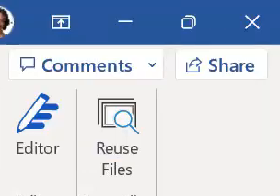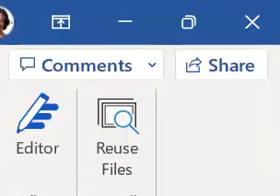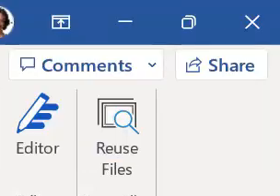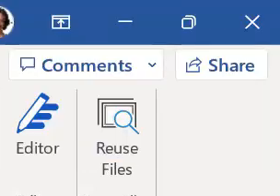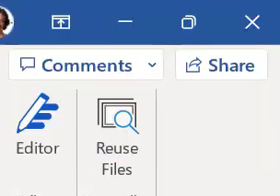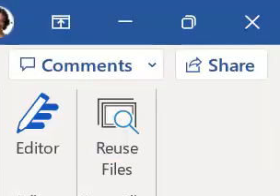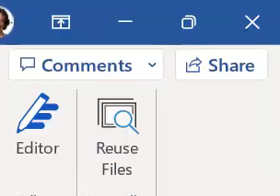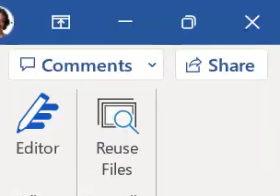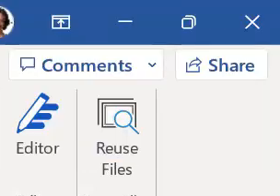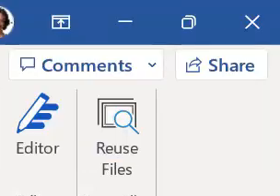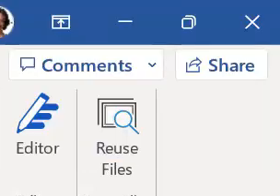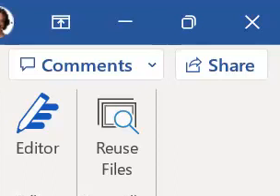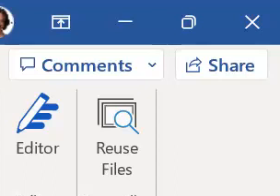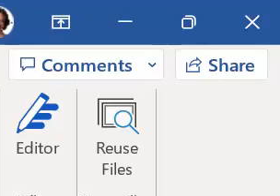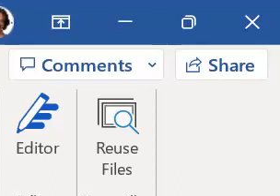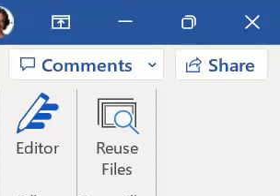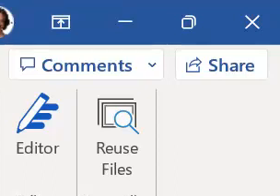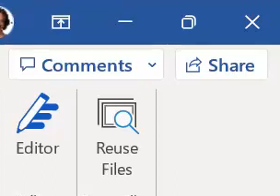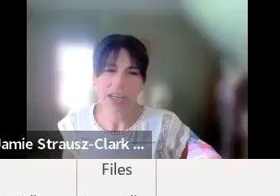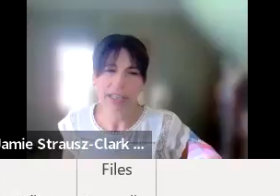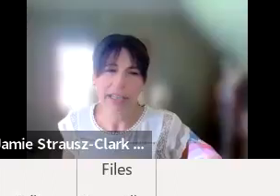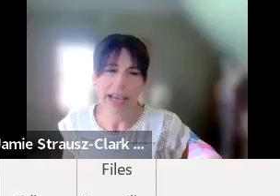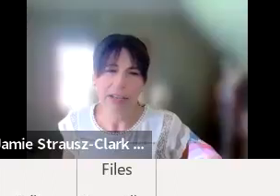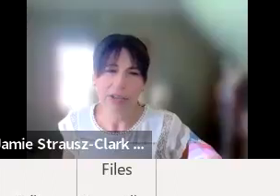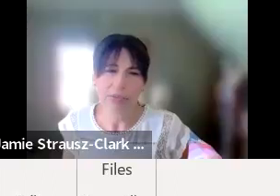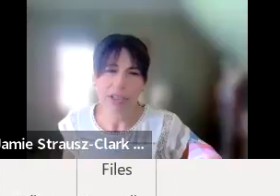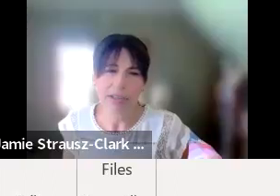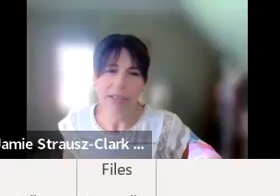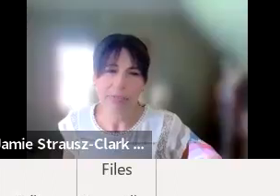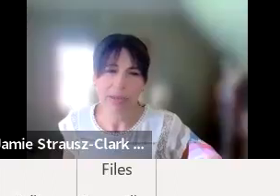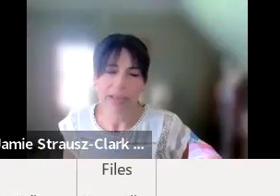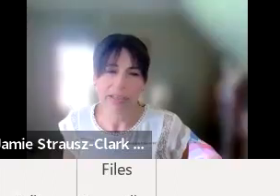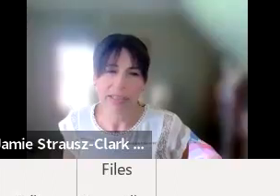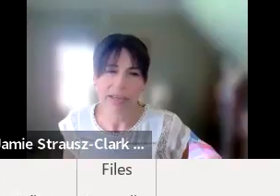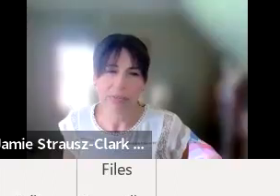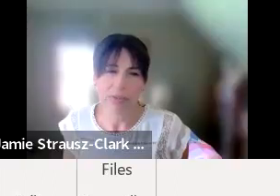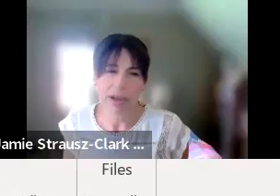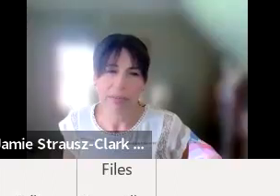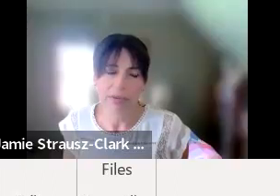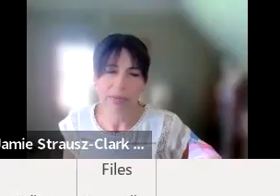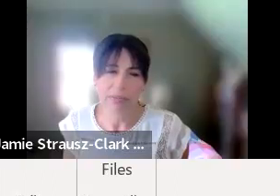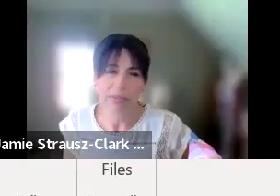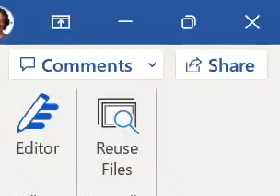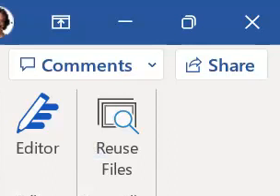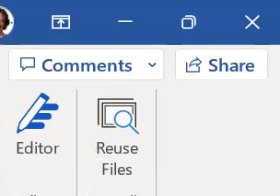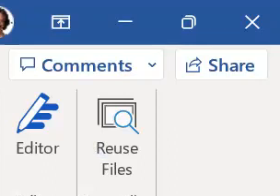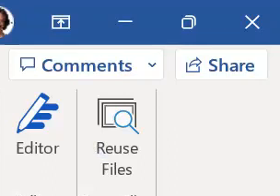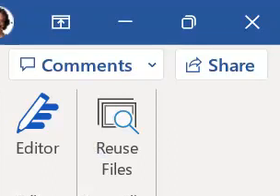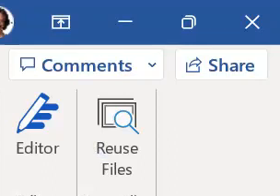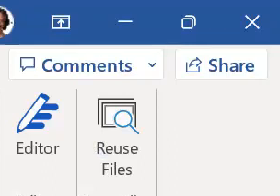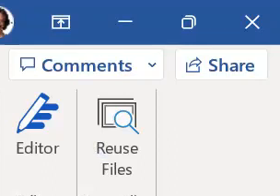Did I capture that, Jamie? Just the lack I of think maybe changing it to lack to maybe it's like not